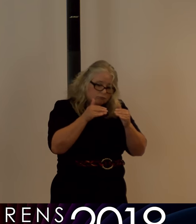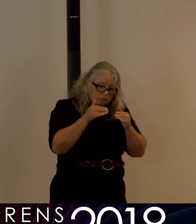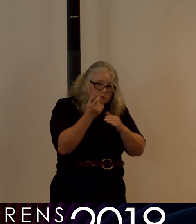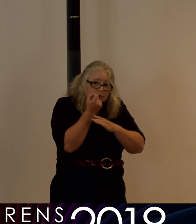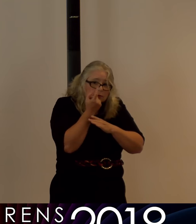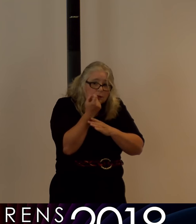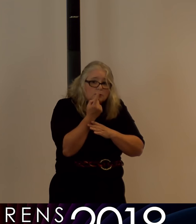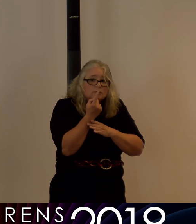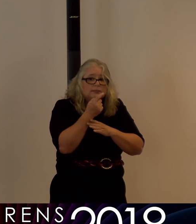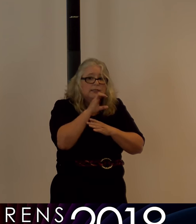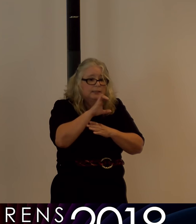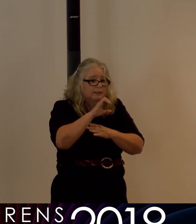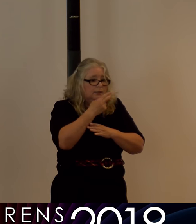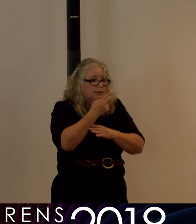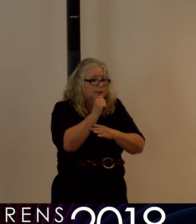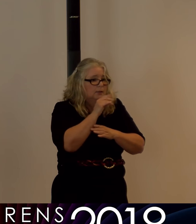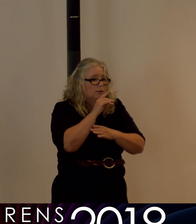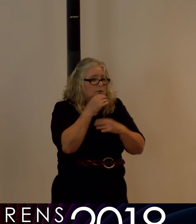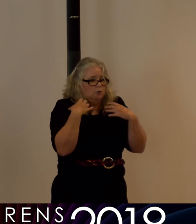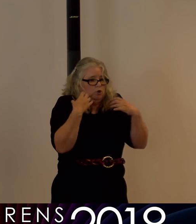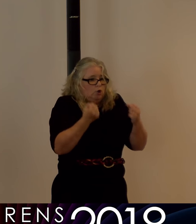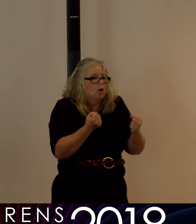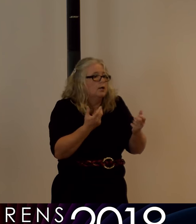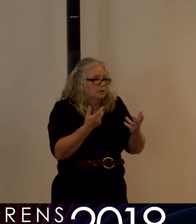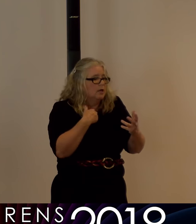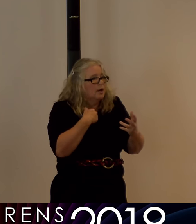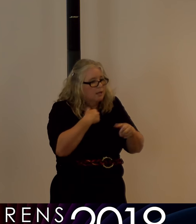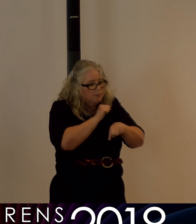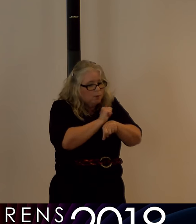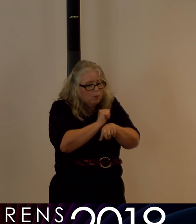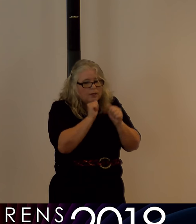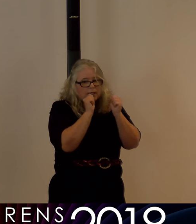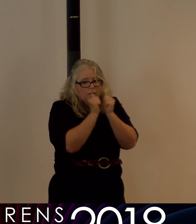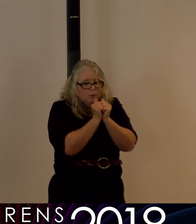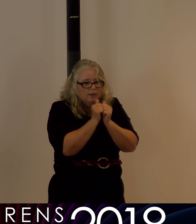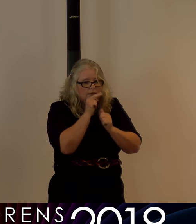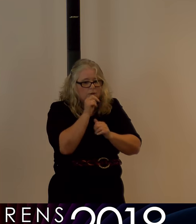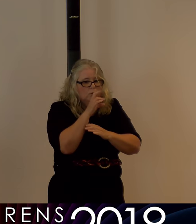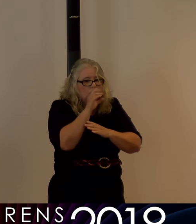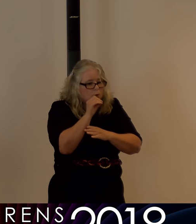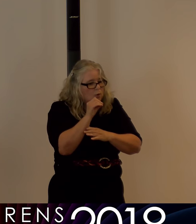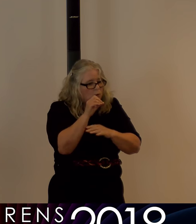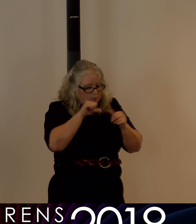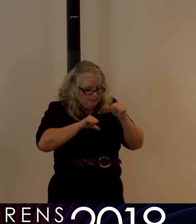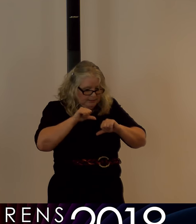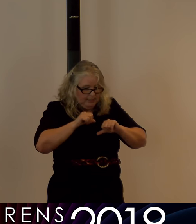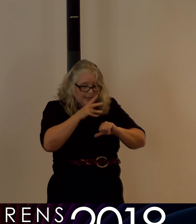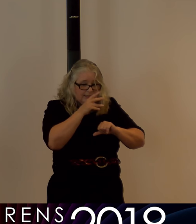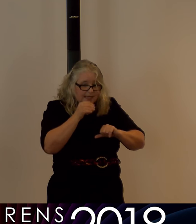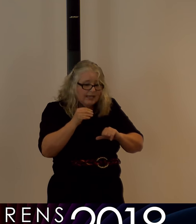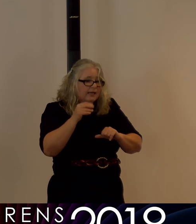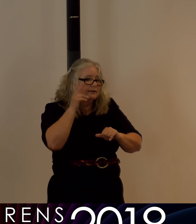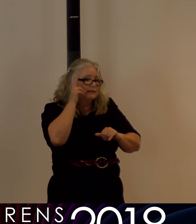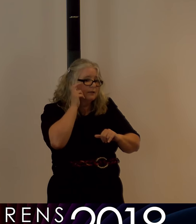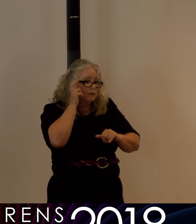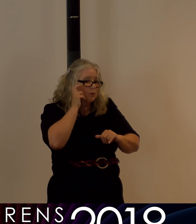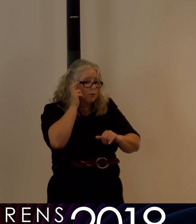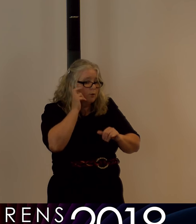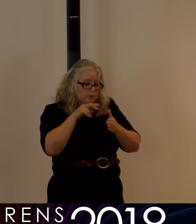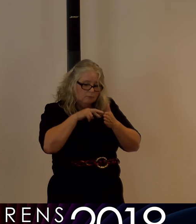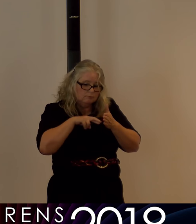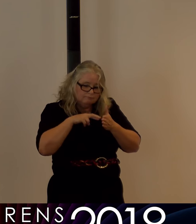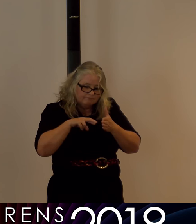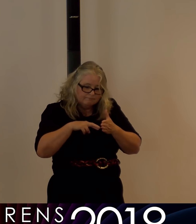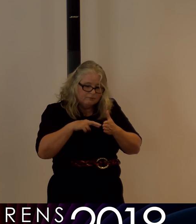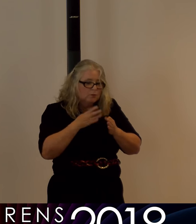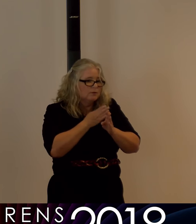syndrome, I had been working already in neuroscience and the hearing research field, and I thought, well, we have to understand